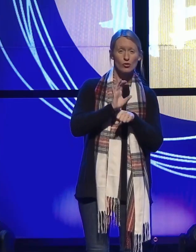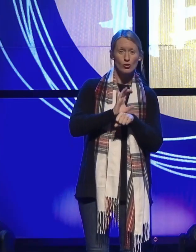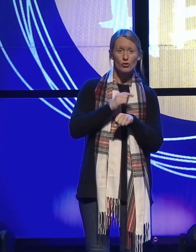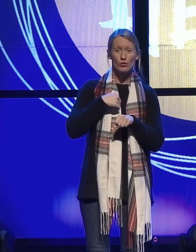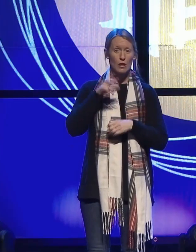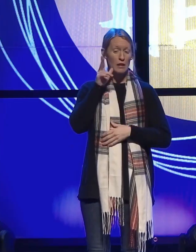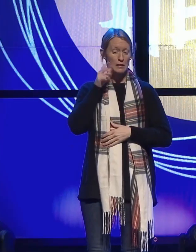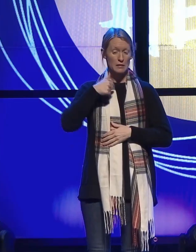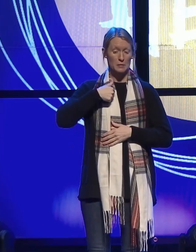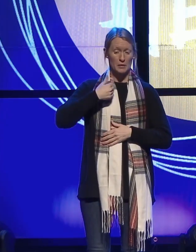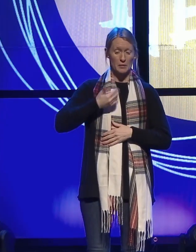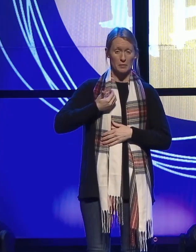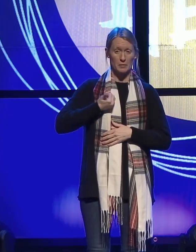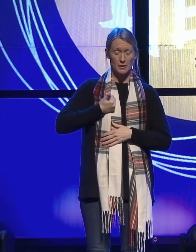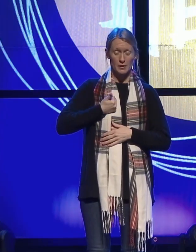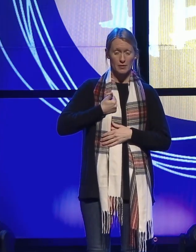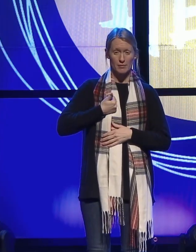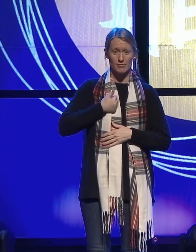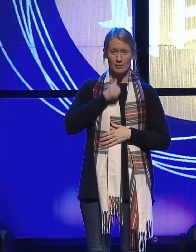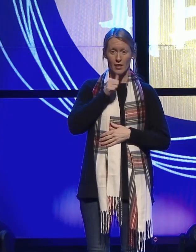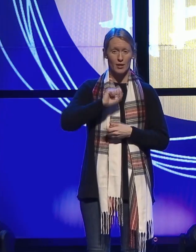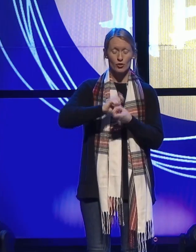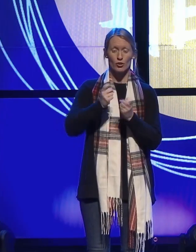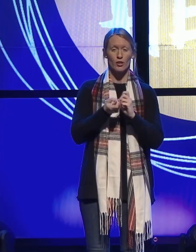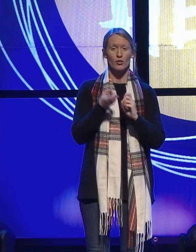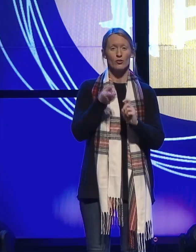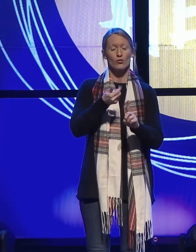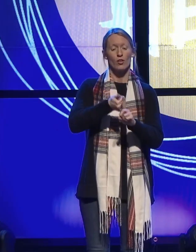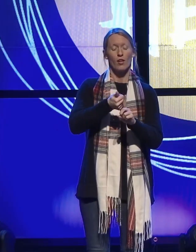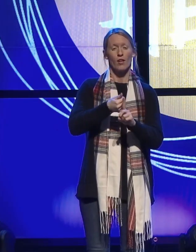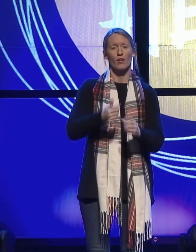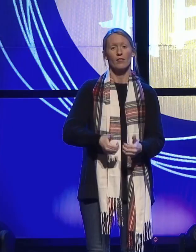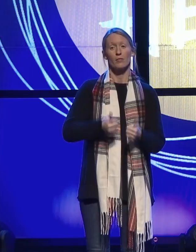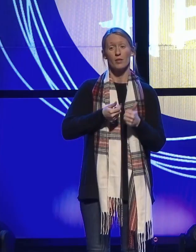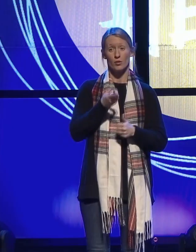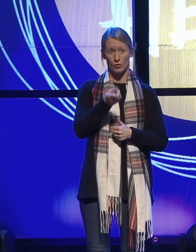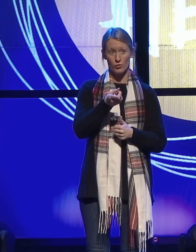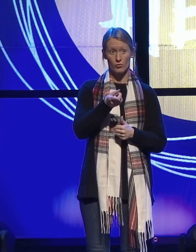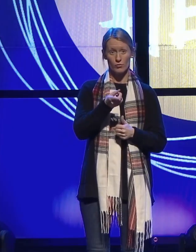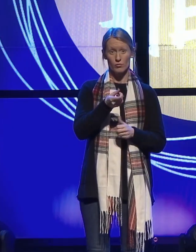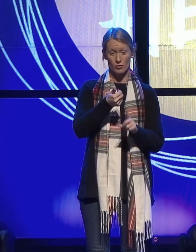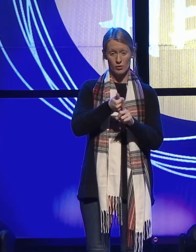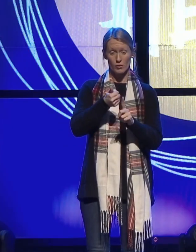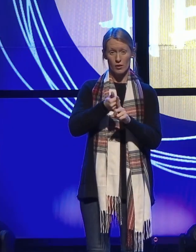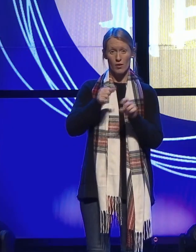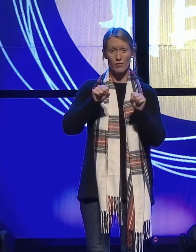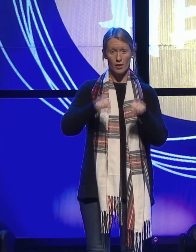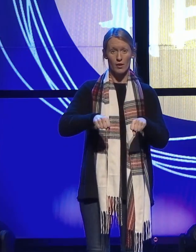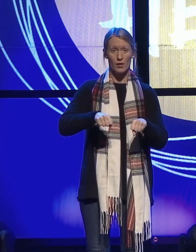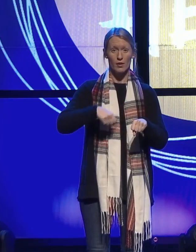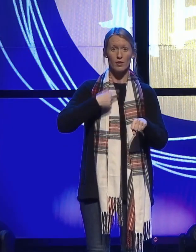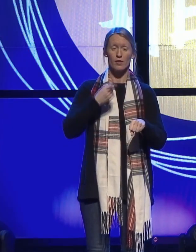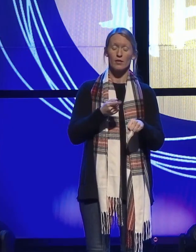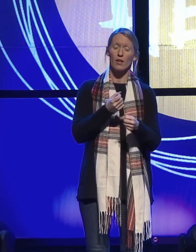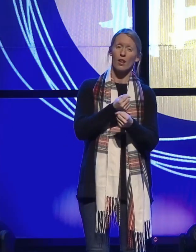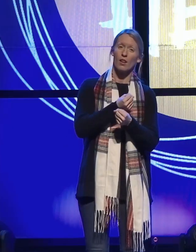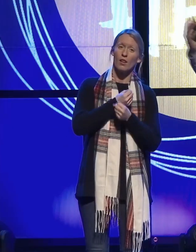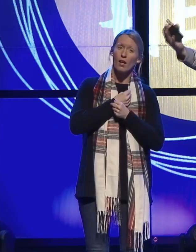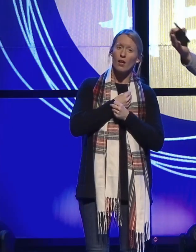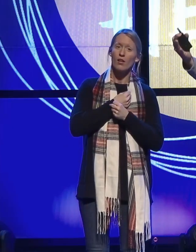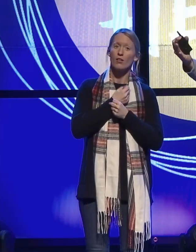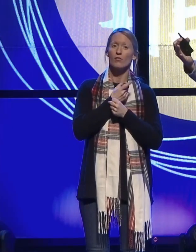sorry, not going to happen. But you can, especially empowered by the spirit of love and grace and hope